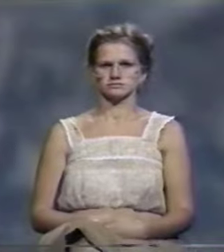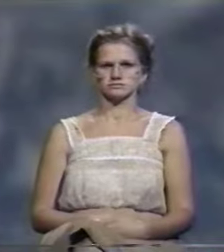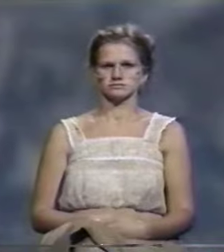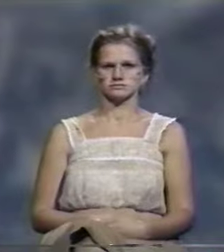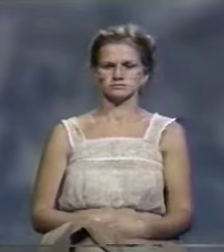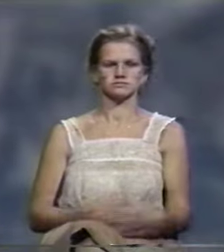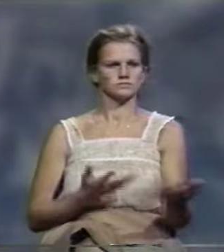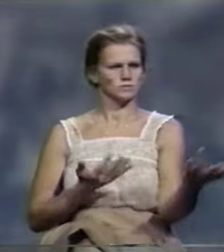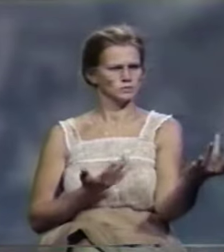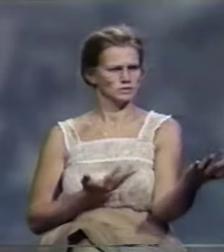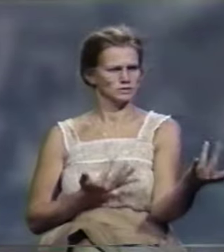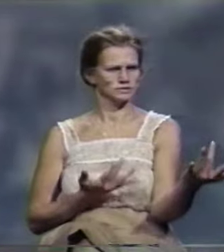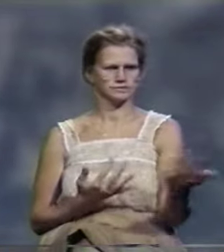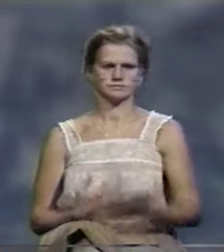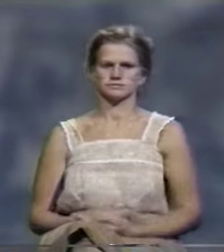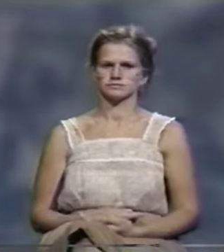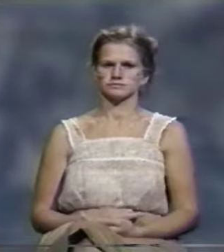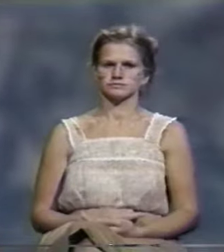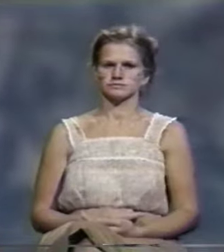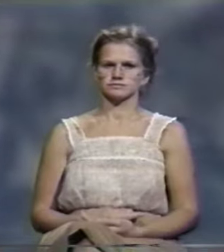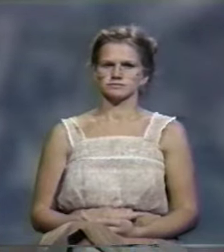To wait. To wait.